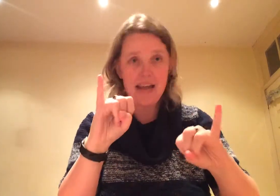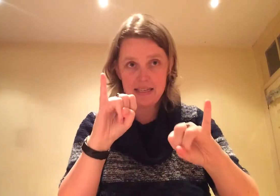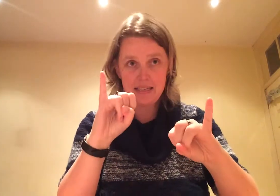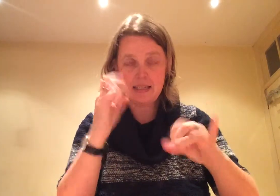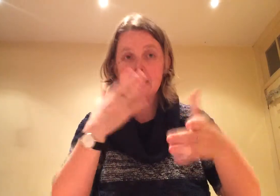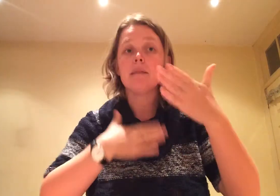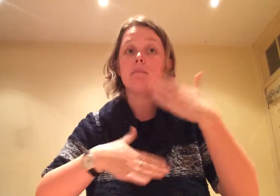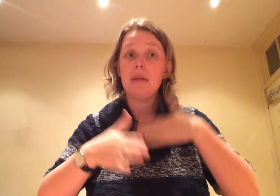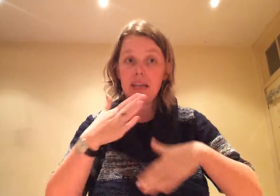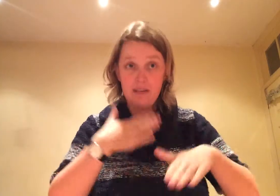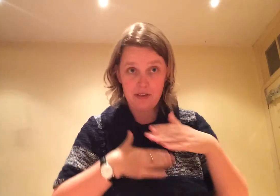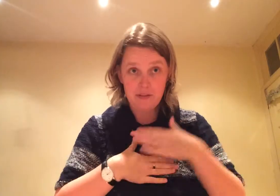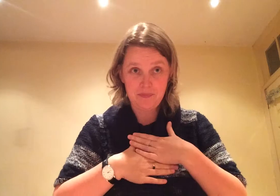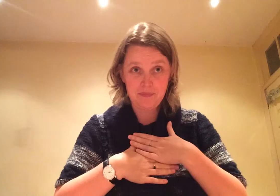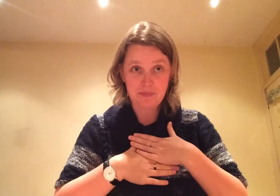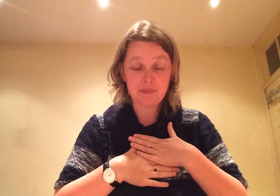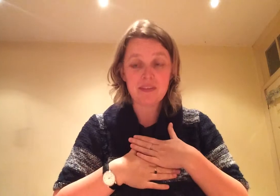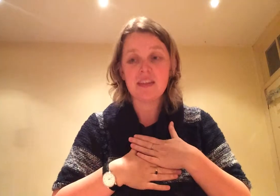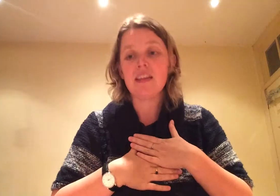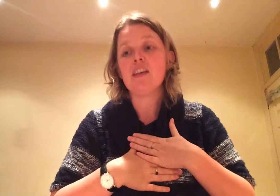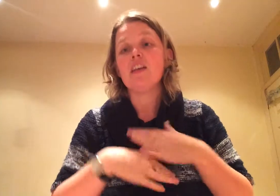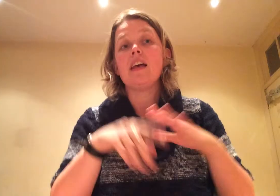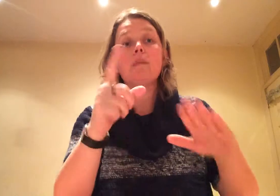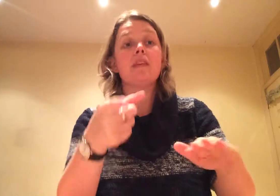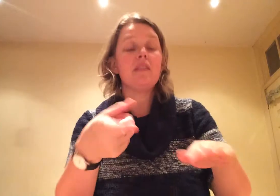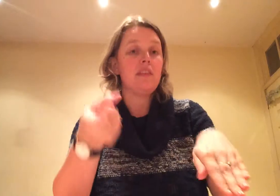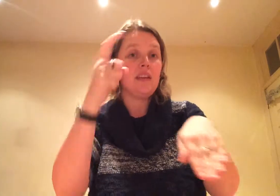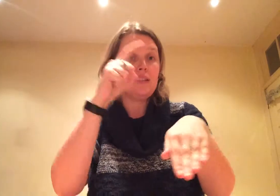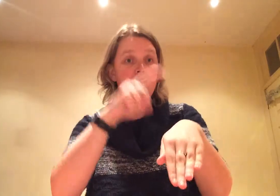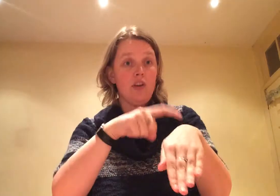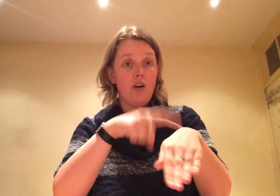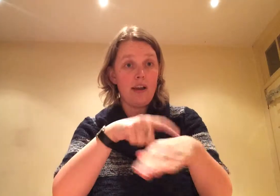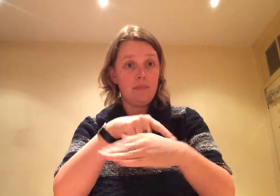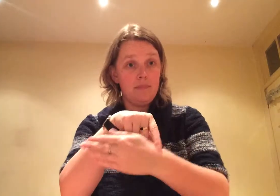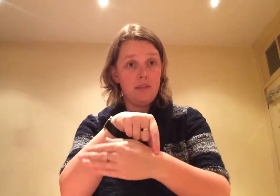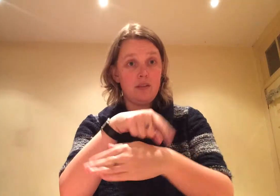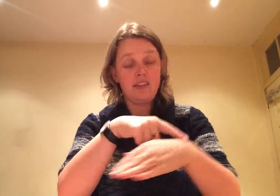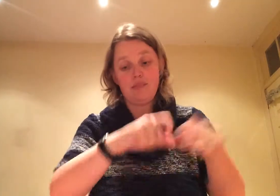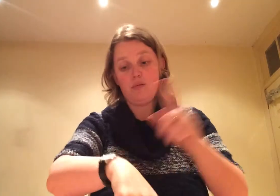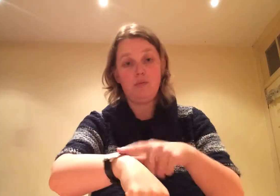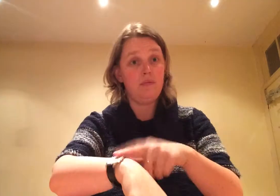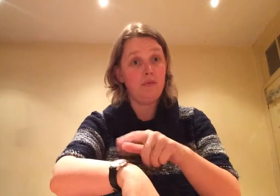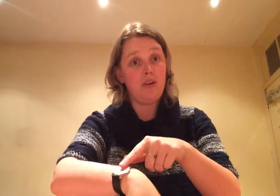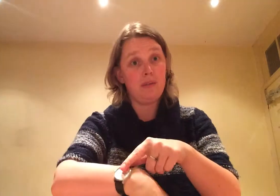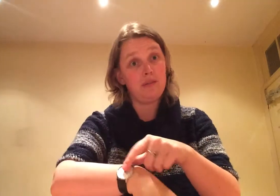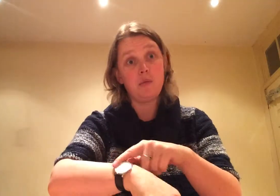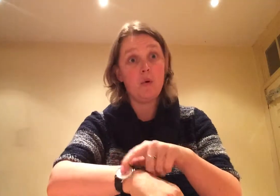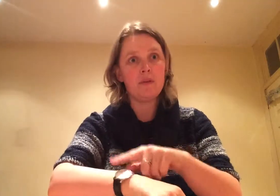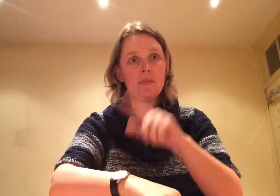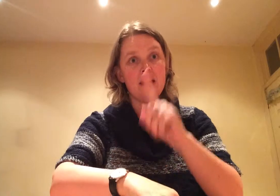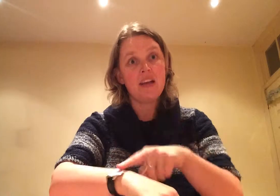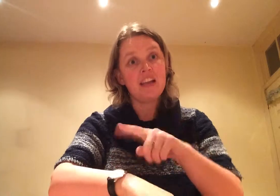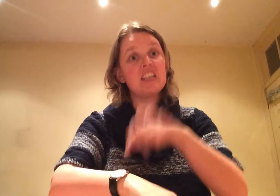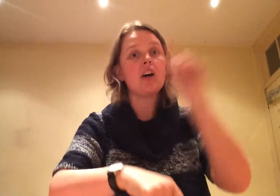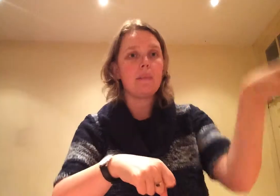bad behaviour. The other thing is time. So it's like all time, because we've got to watch. Time